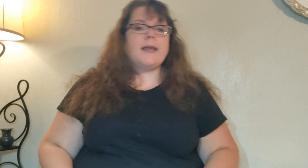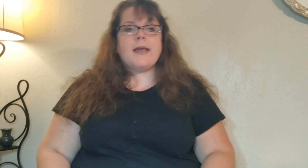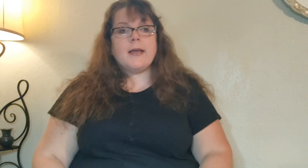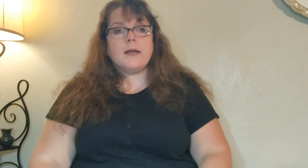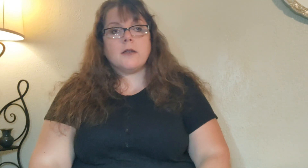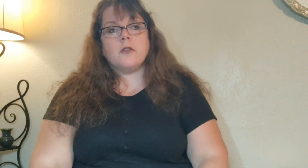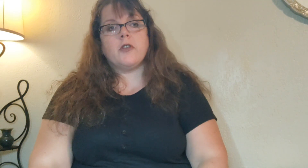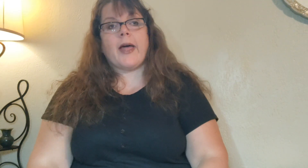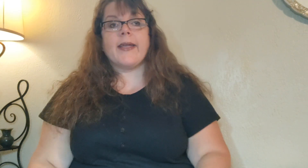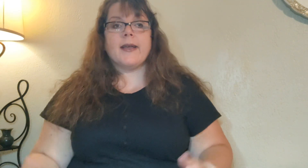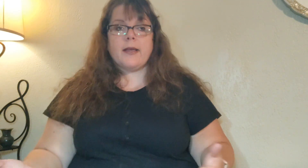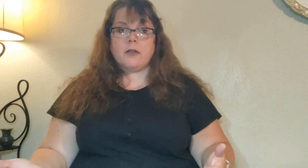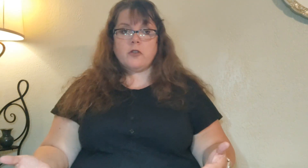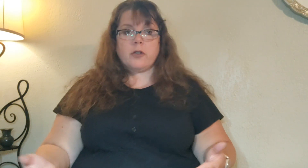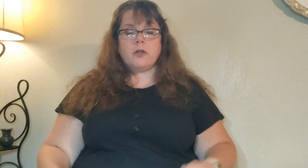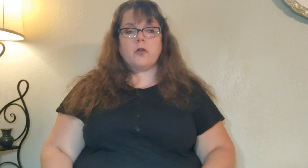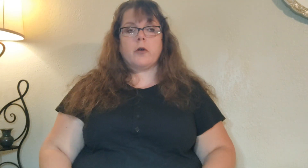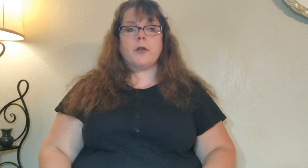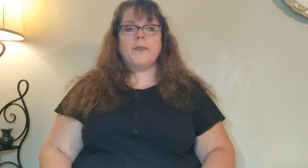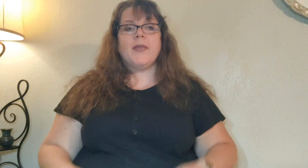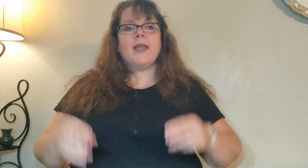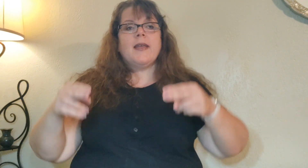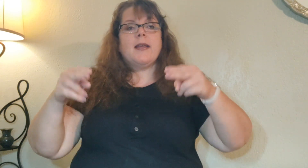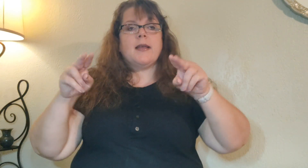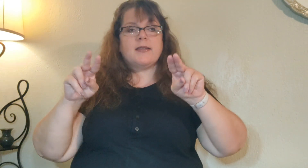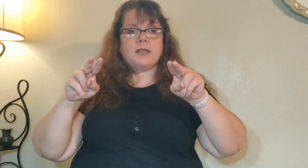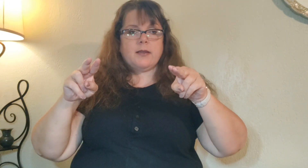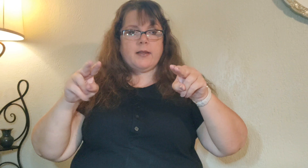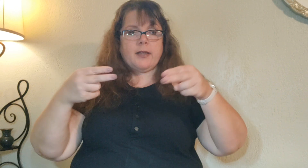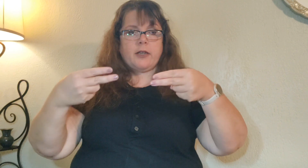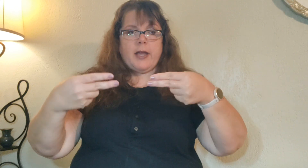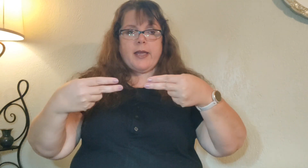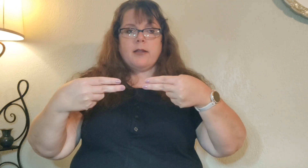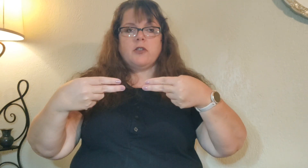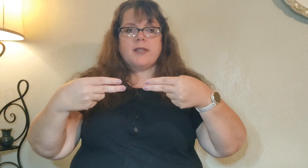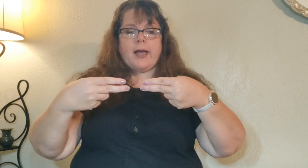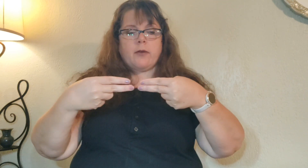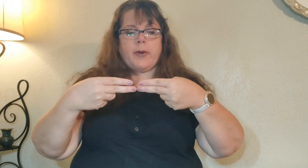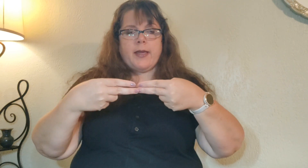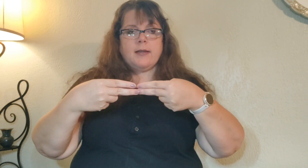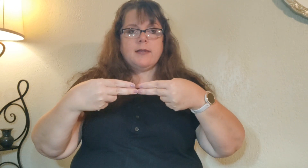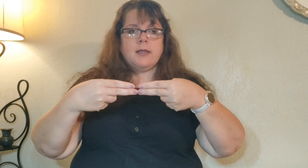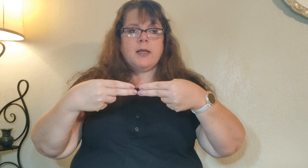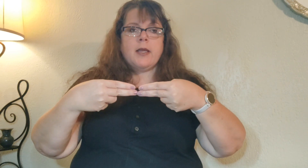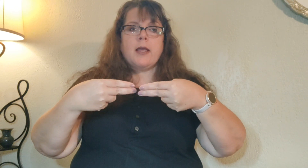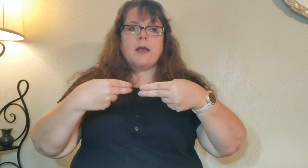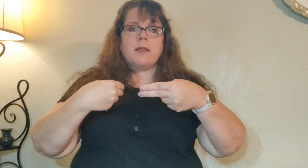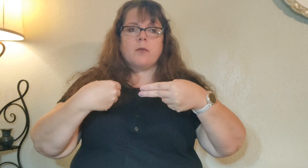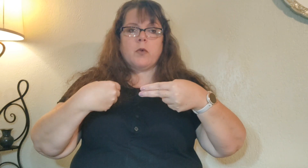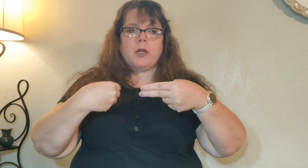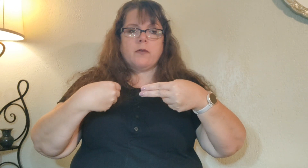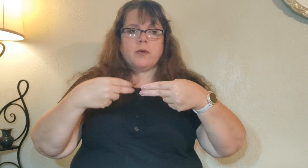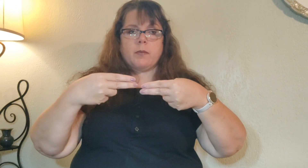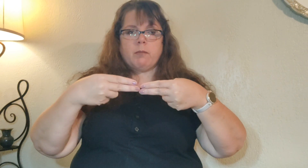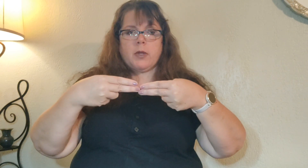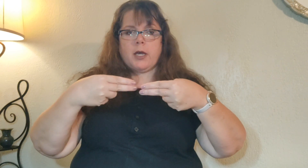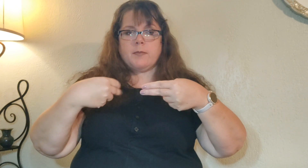And hinge, like a hinge on a door, is the letter H sideways, and then one of them comes